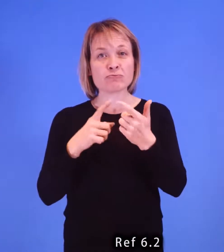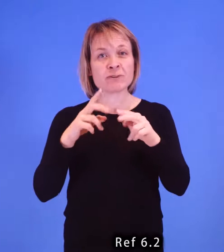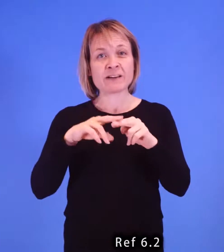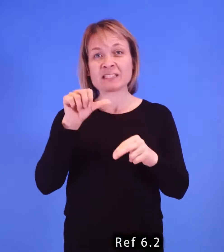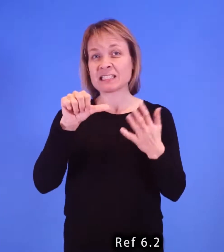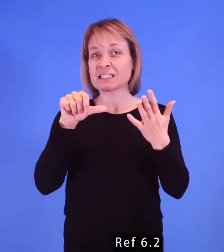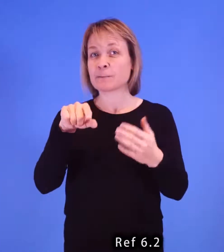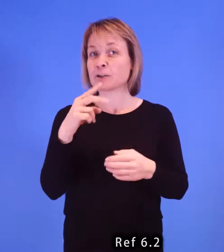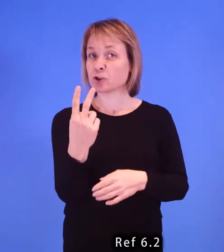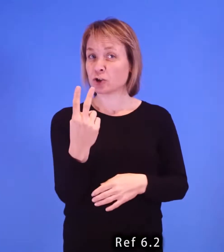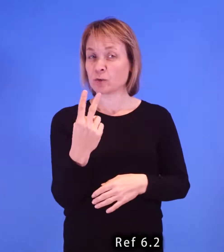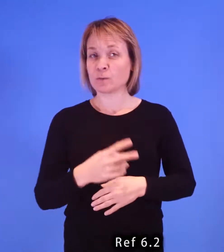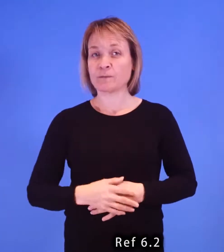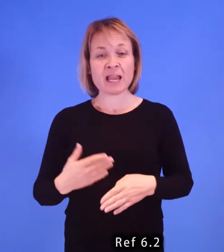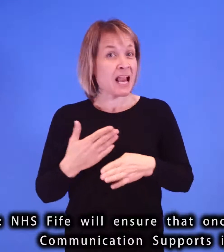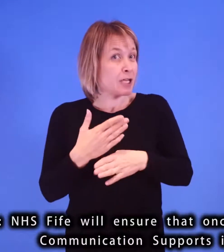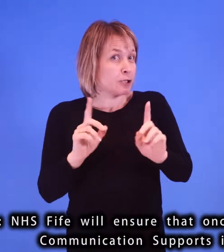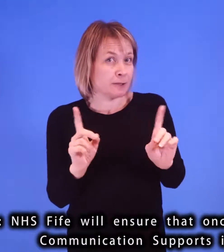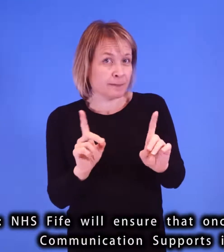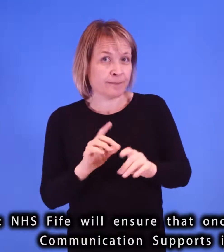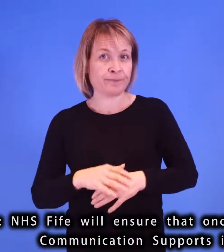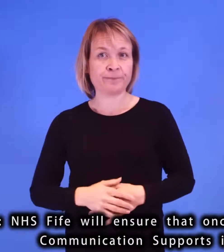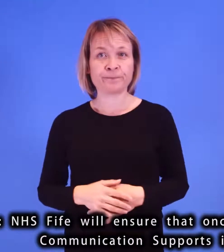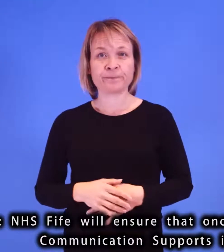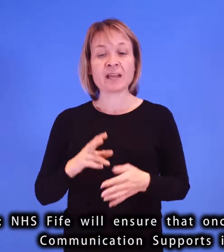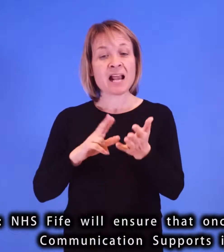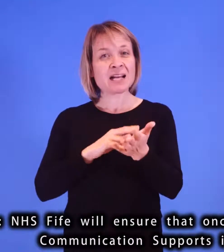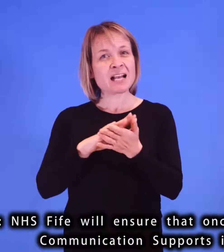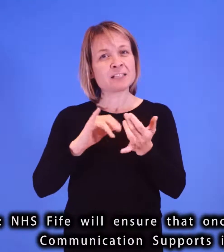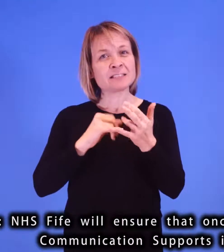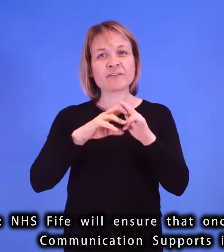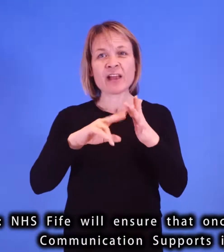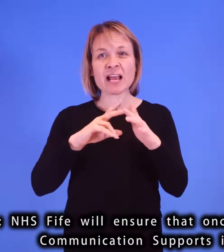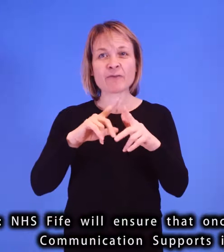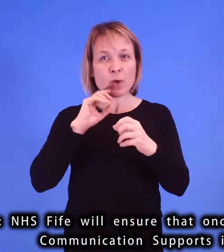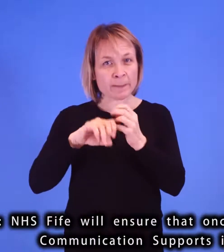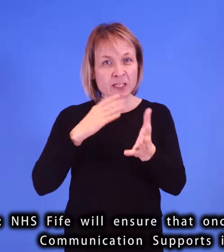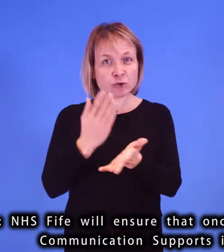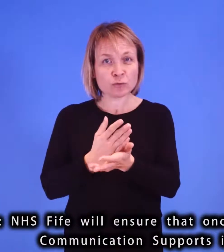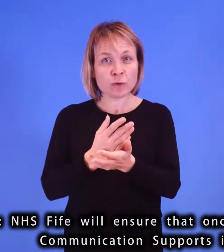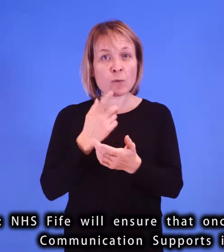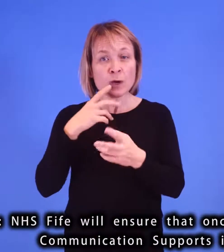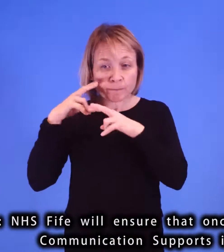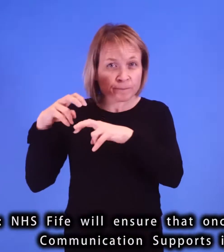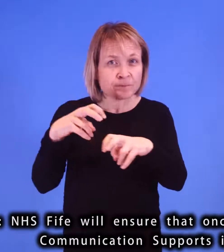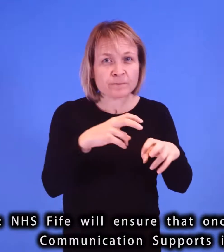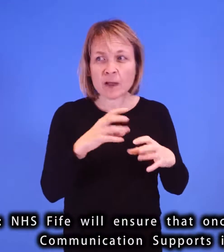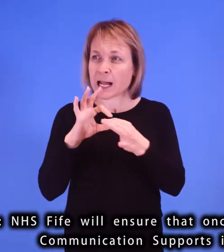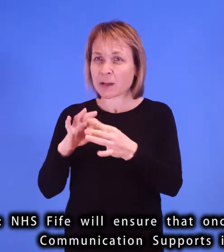Reference 6.2. Actions. NHS Fife will ensure that once the review of communication supports